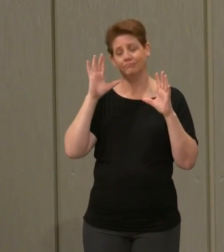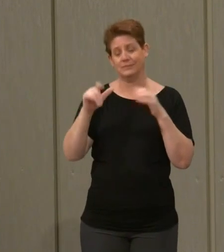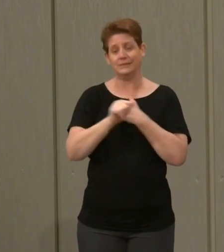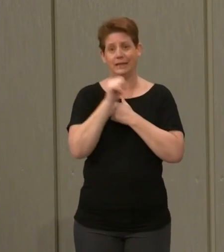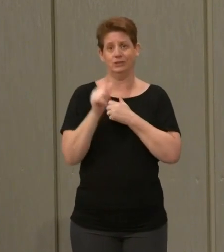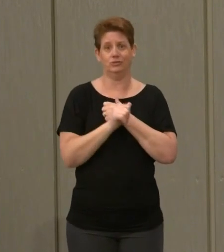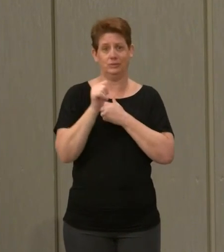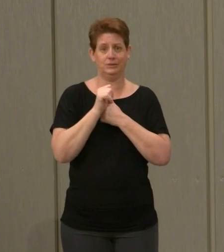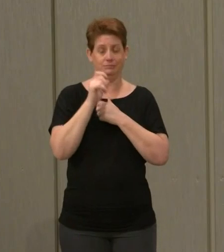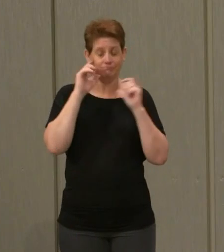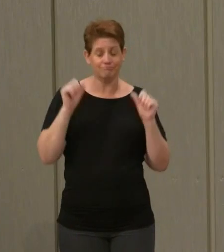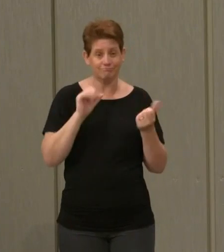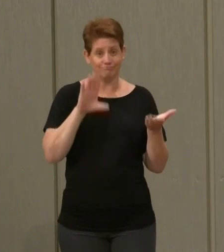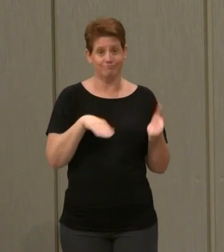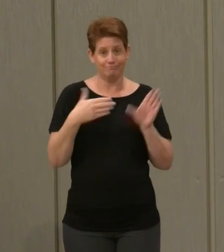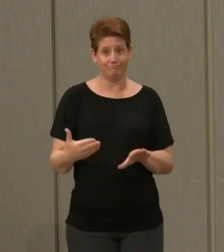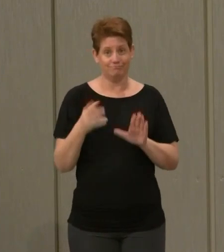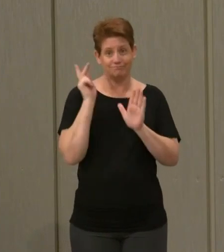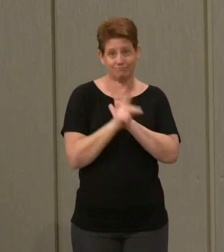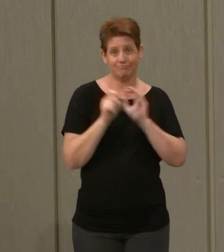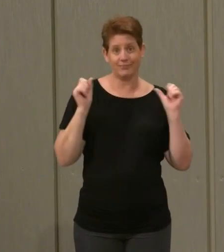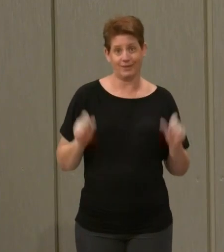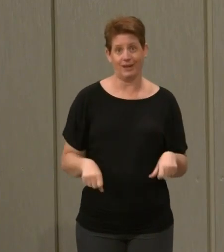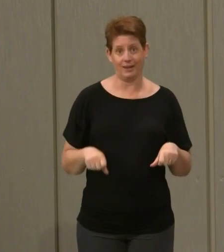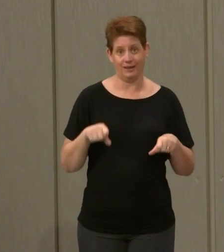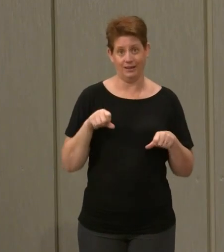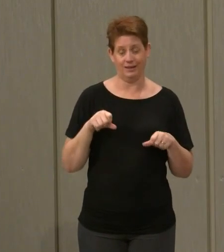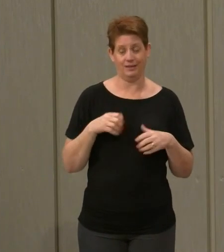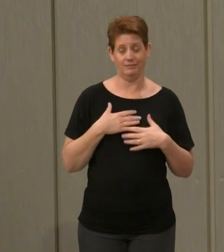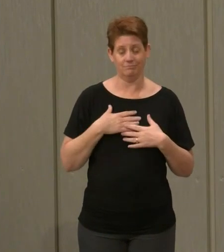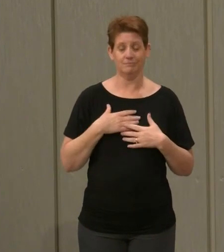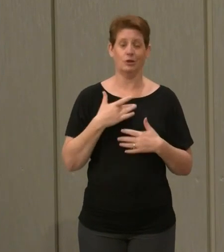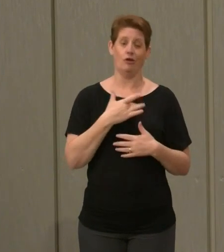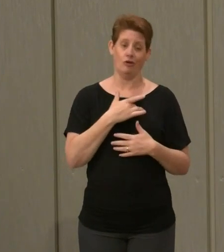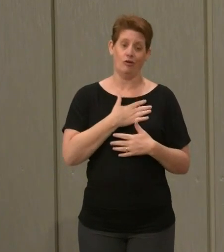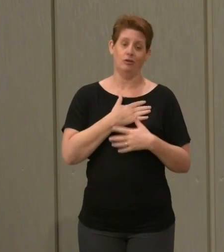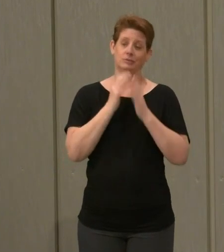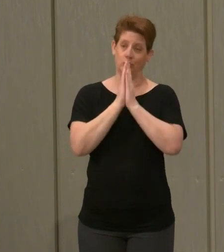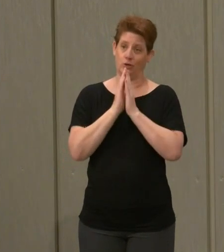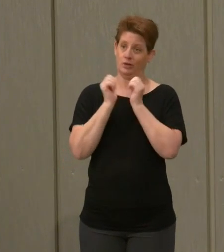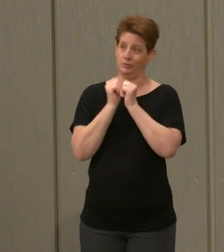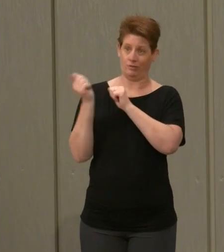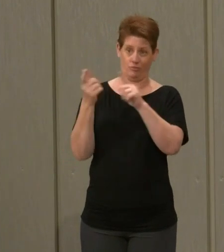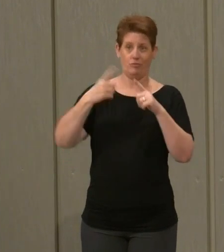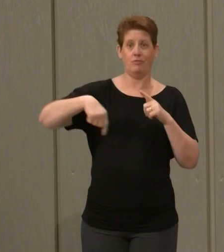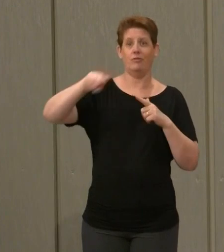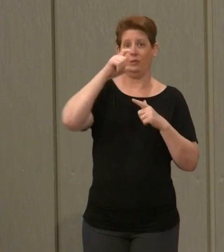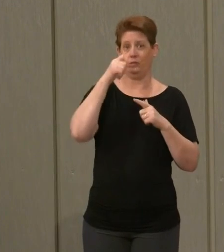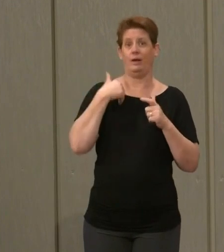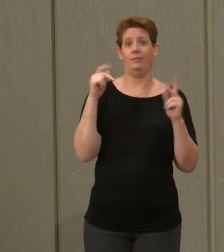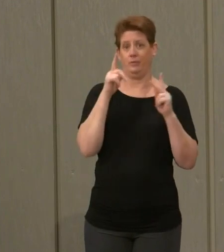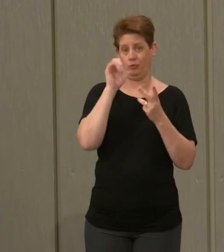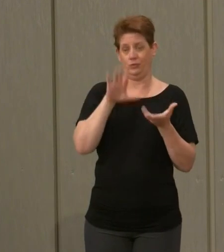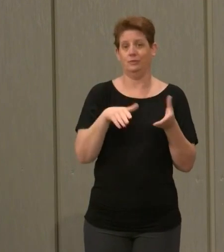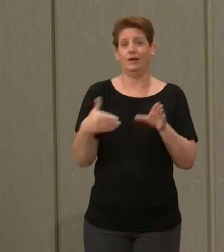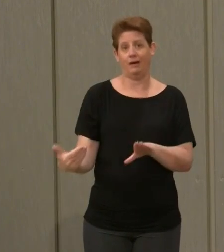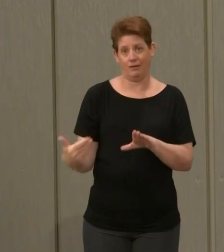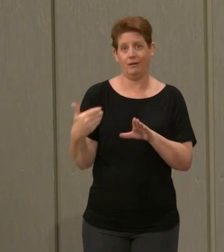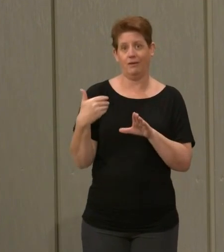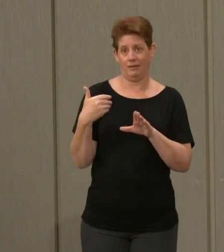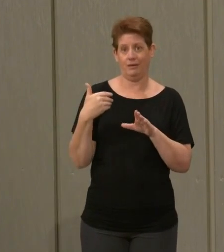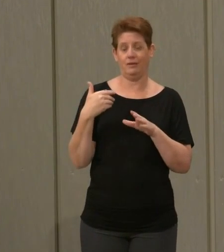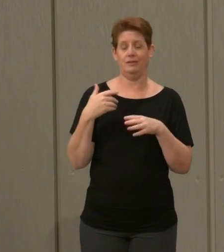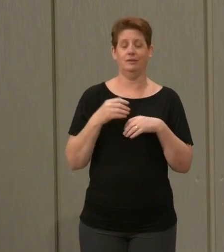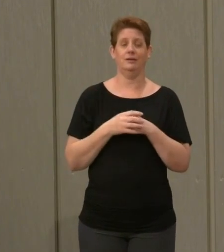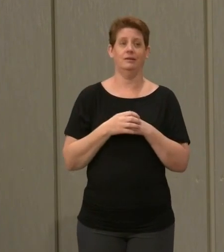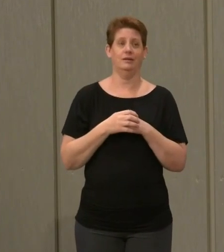dangerous. It's deadly. We know that, and our hearts and prayers are with all those who've lost family members and